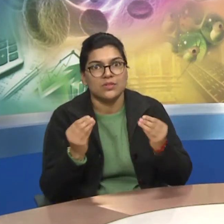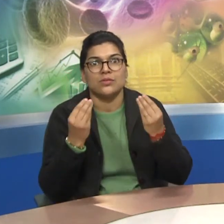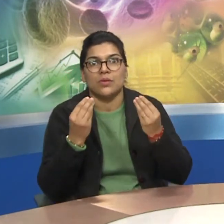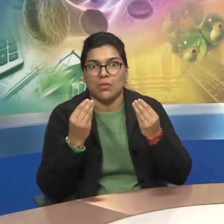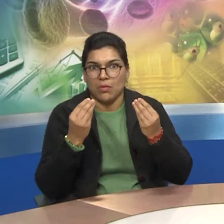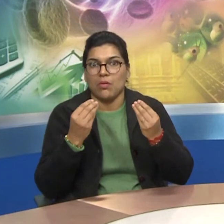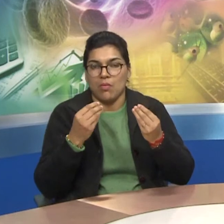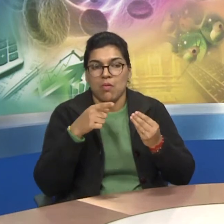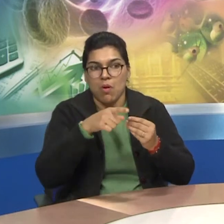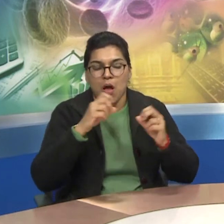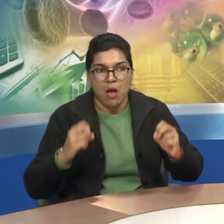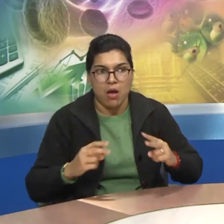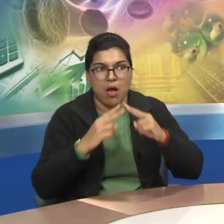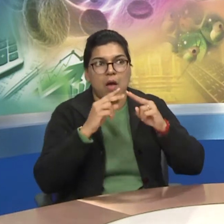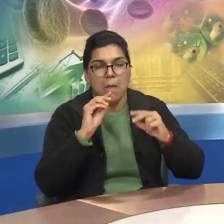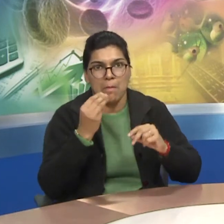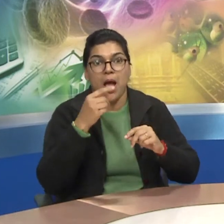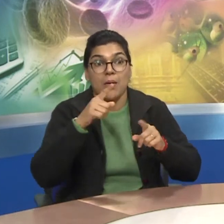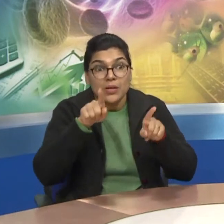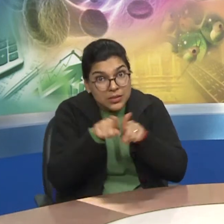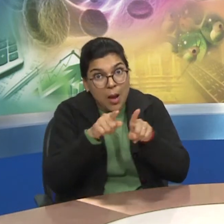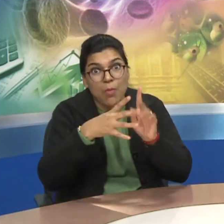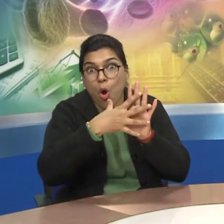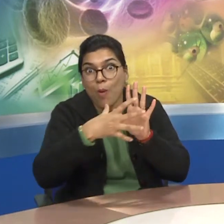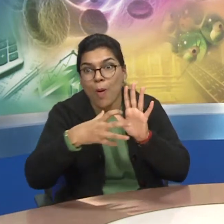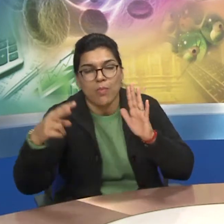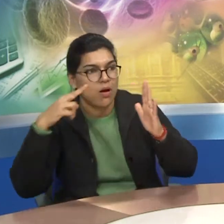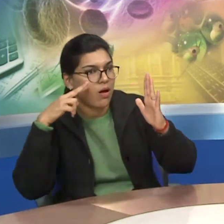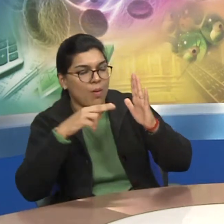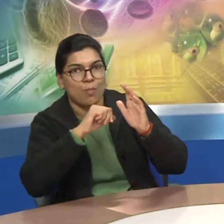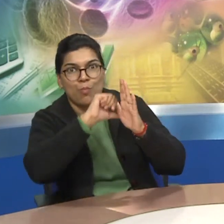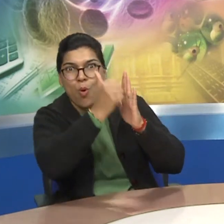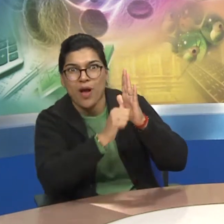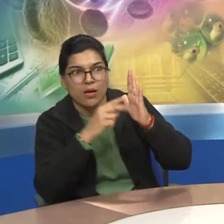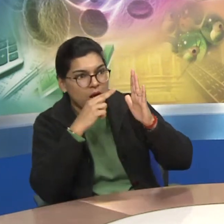So this is a better way to conserve our energy.